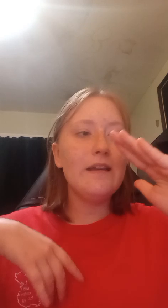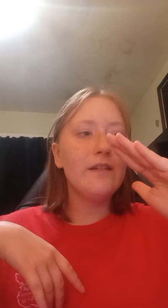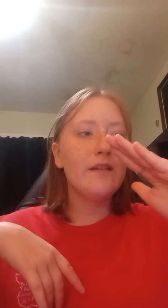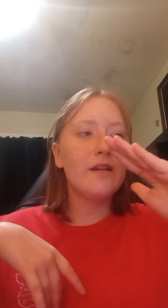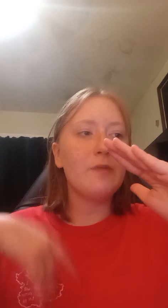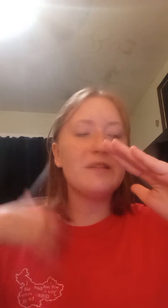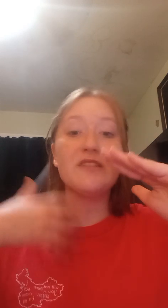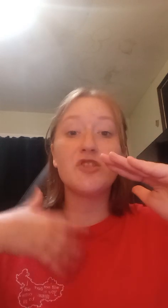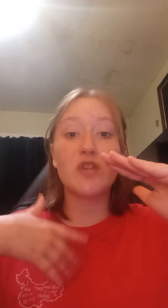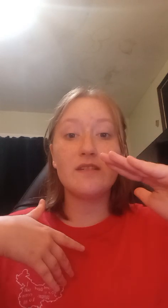and we see stress.